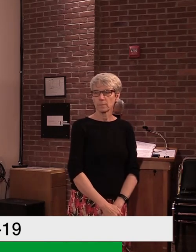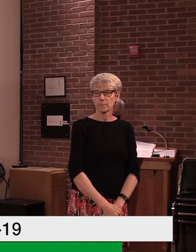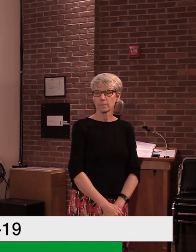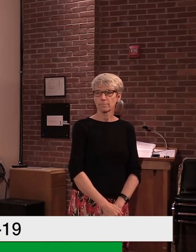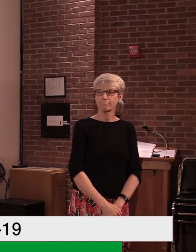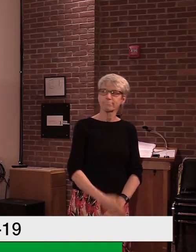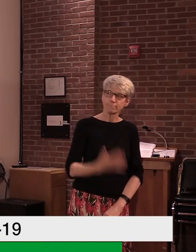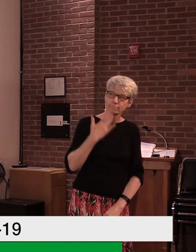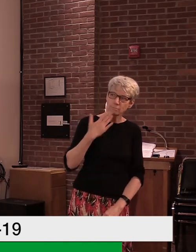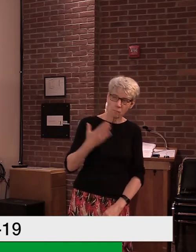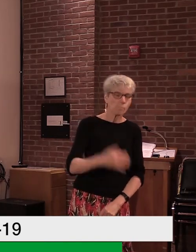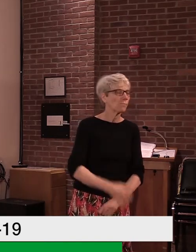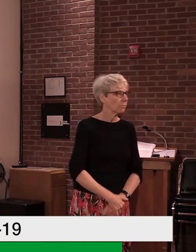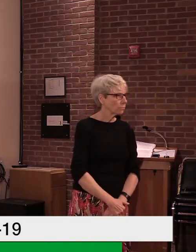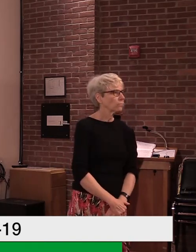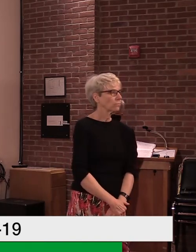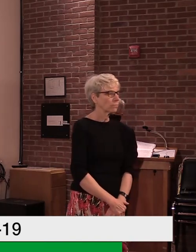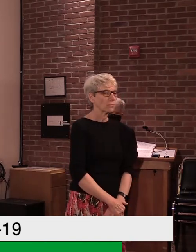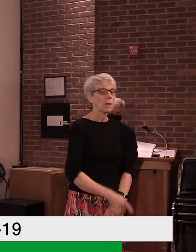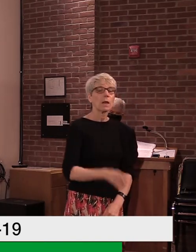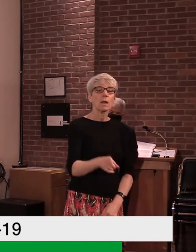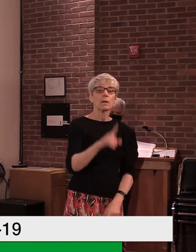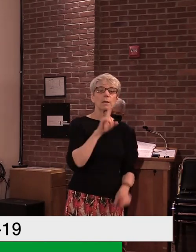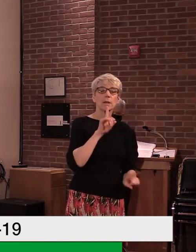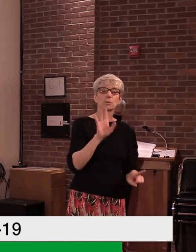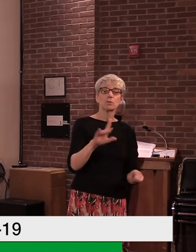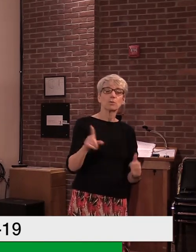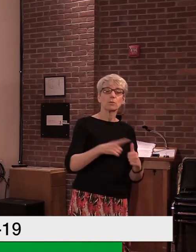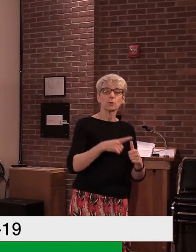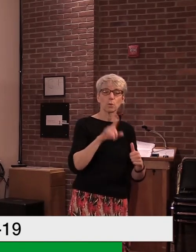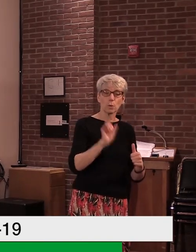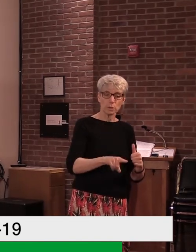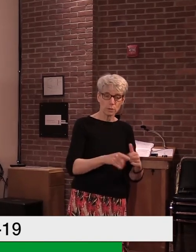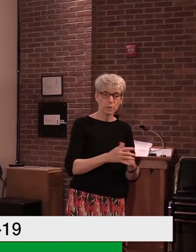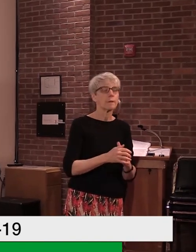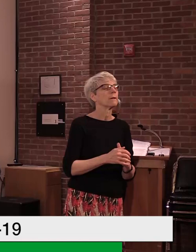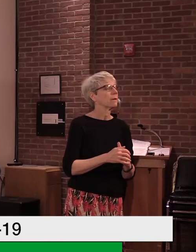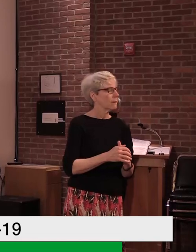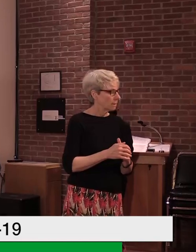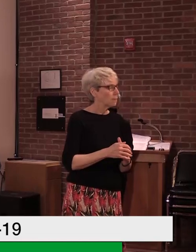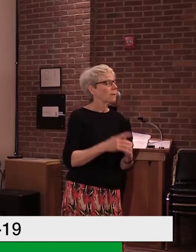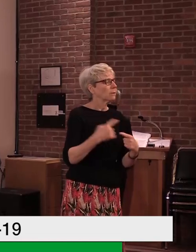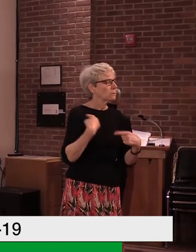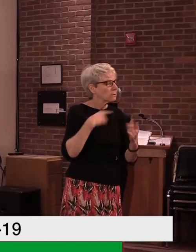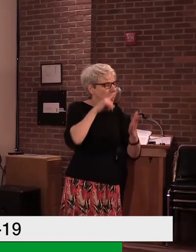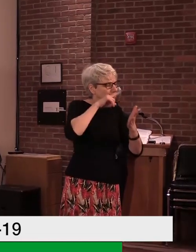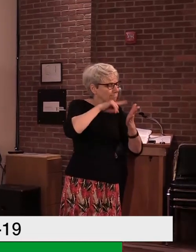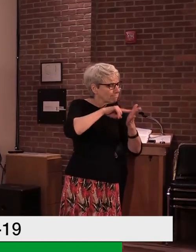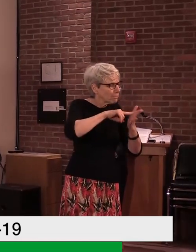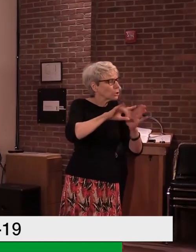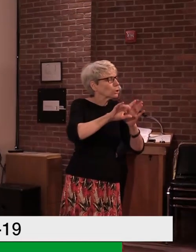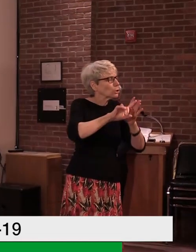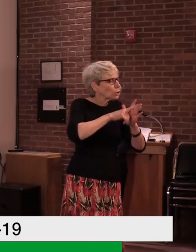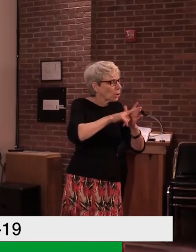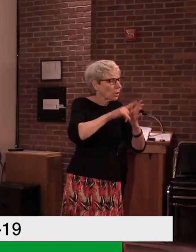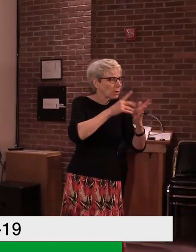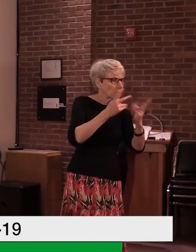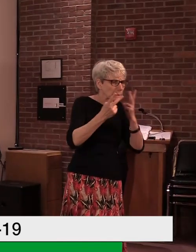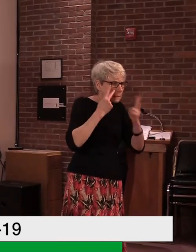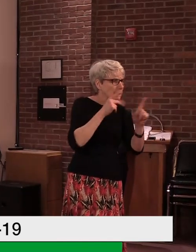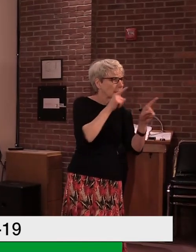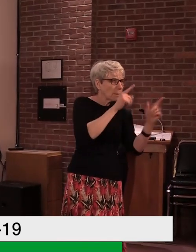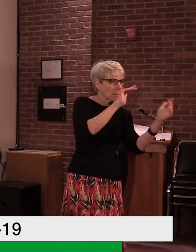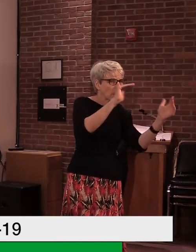Thank you, Dr. Levine. Yeah, so Peter, to your first question, you know, there is limited surveys or limited research